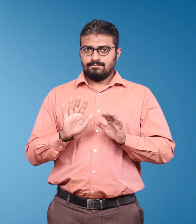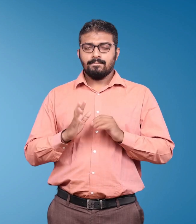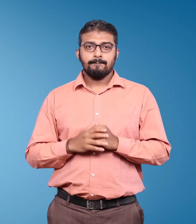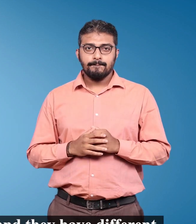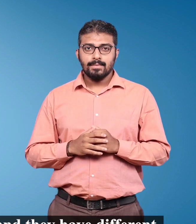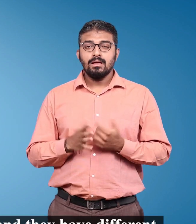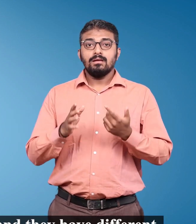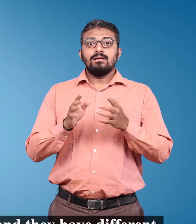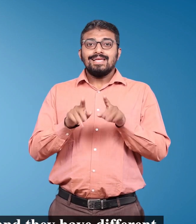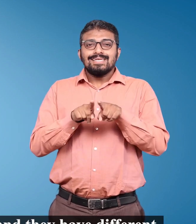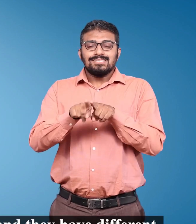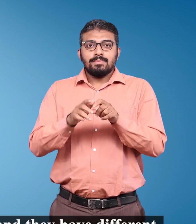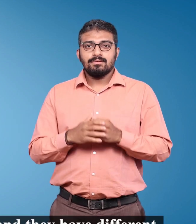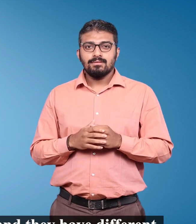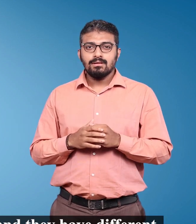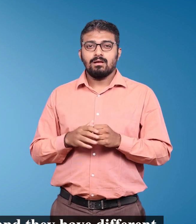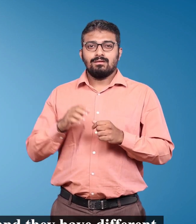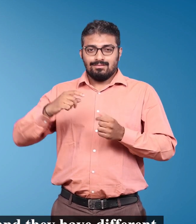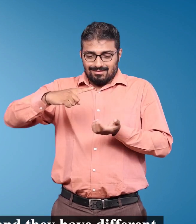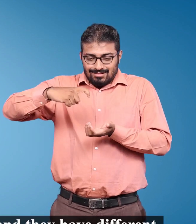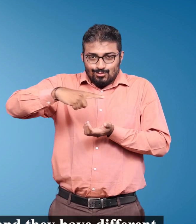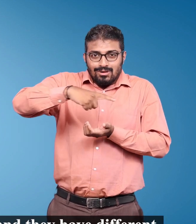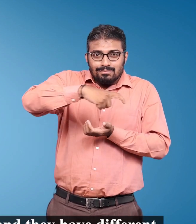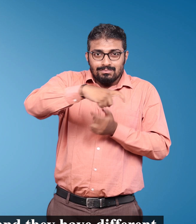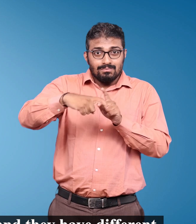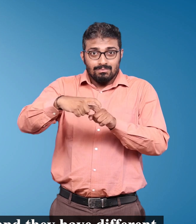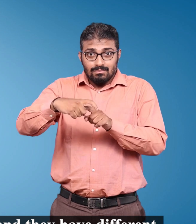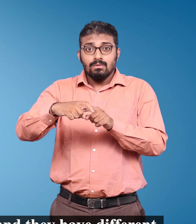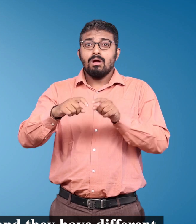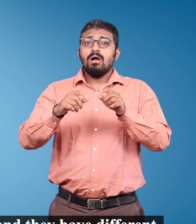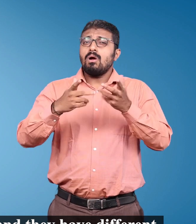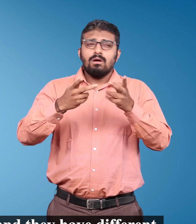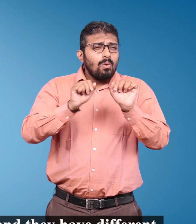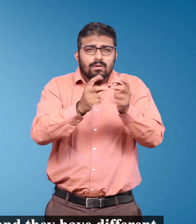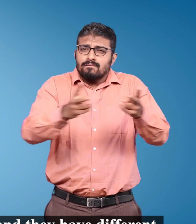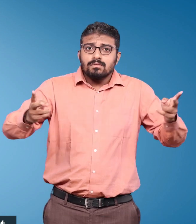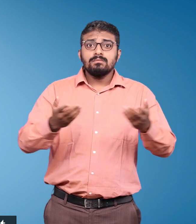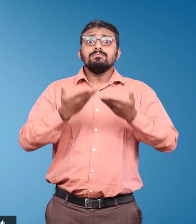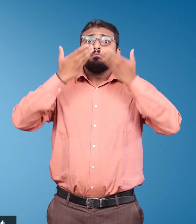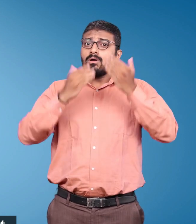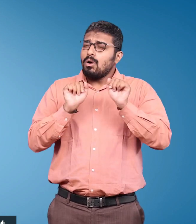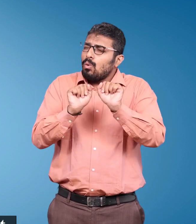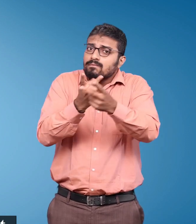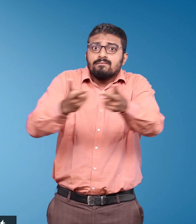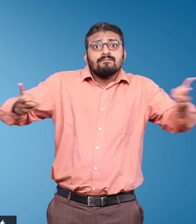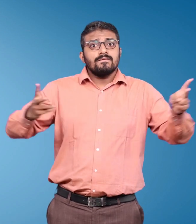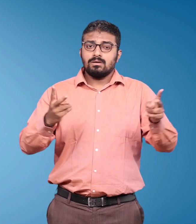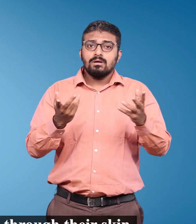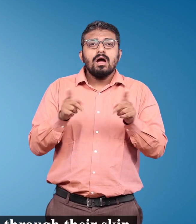It is necessary for all living organisms and they have different mechanisms for it. For